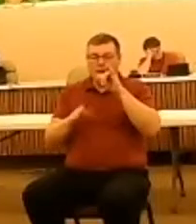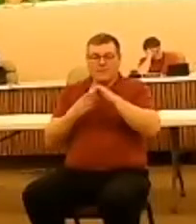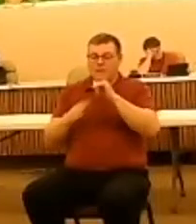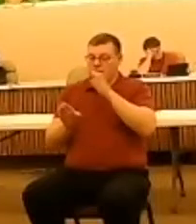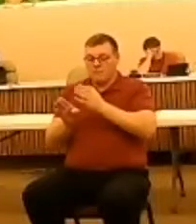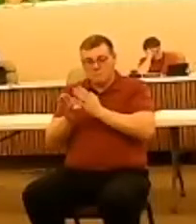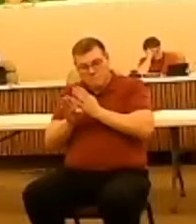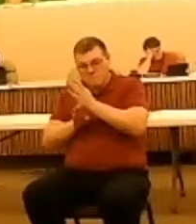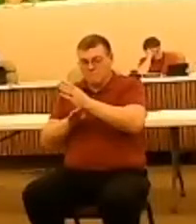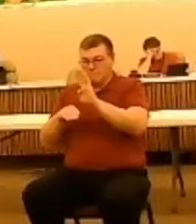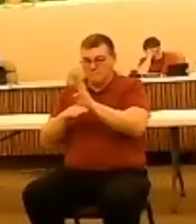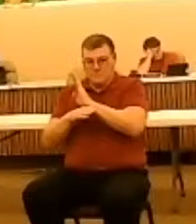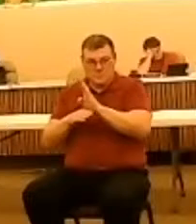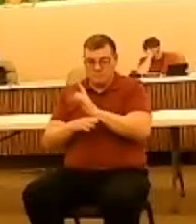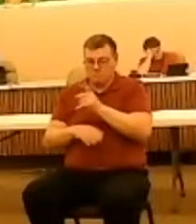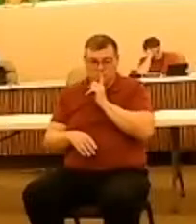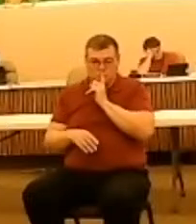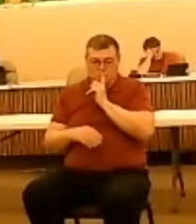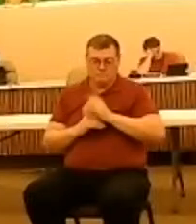of business.